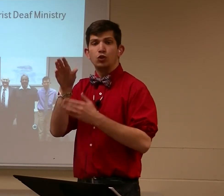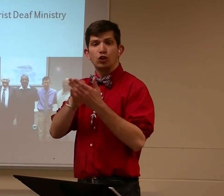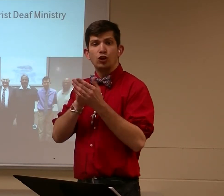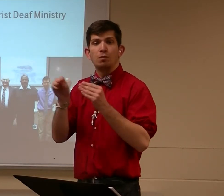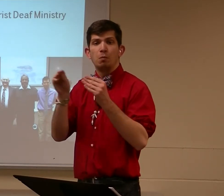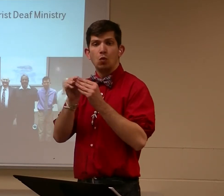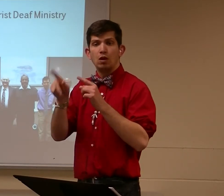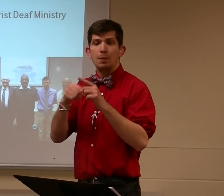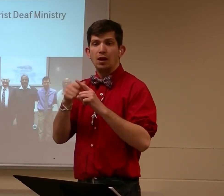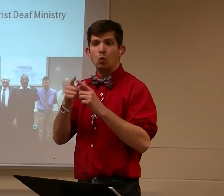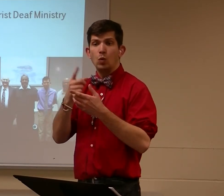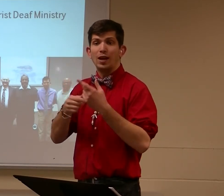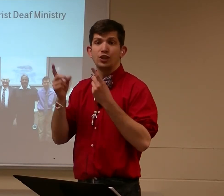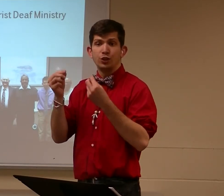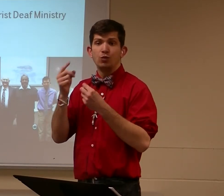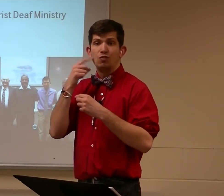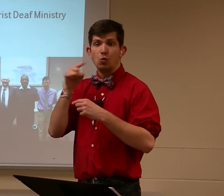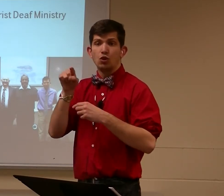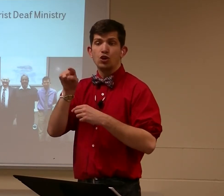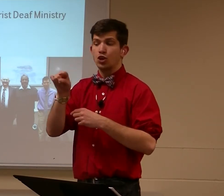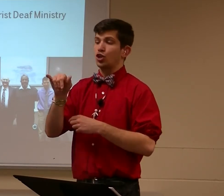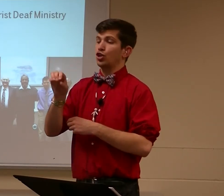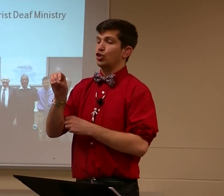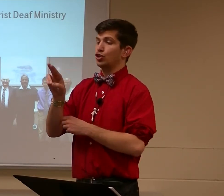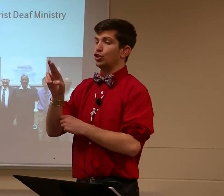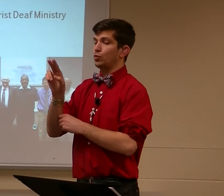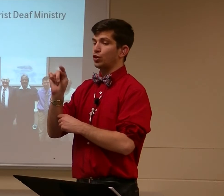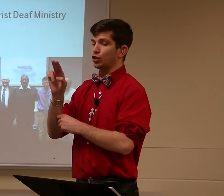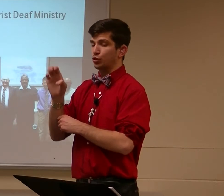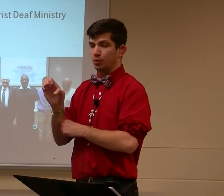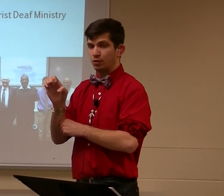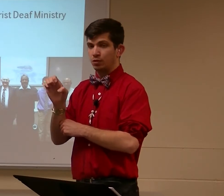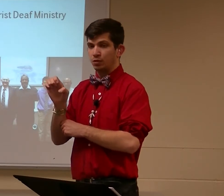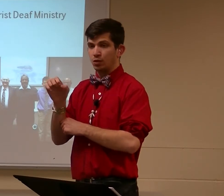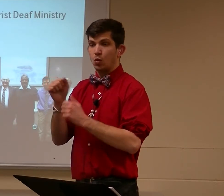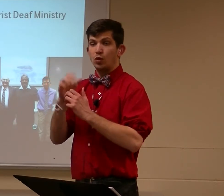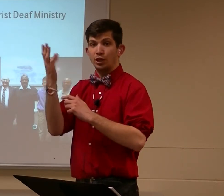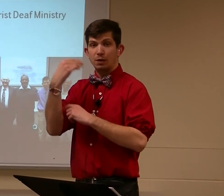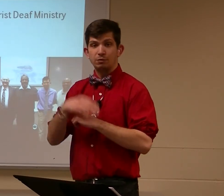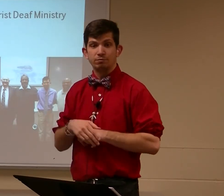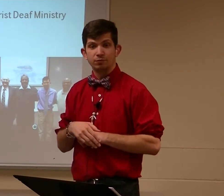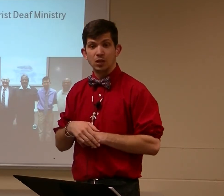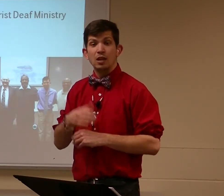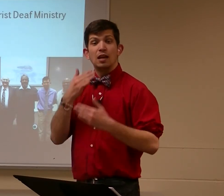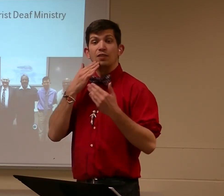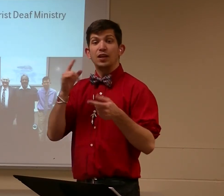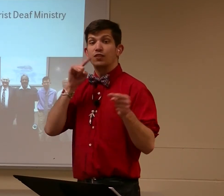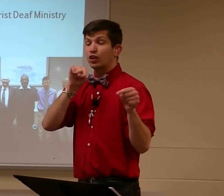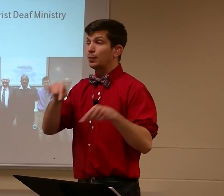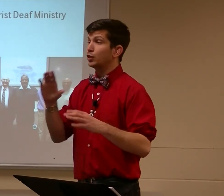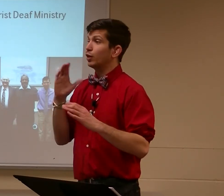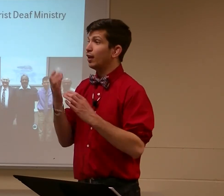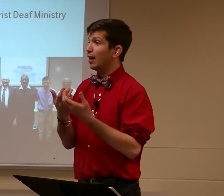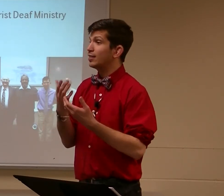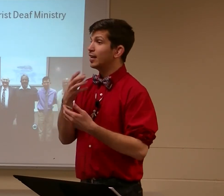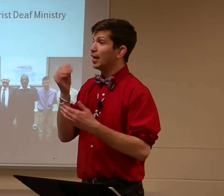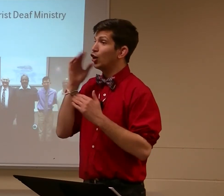learn more about what I do for YouTube with our camera. Thank you for coming to our class, and I hope